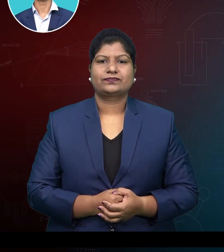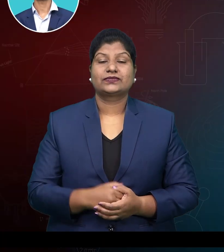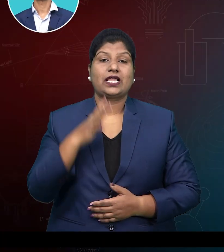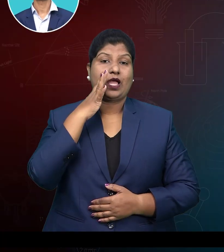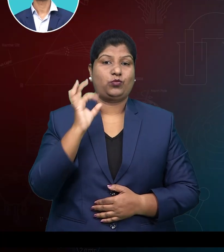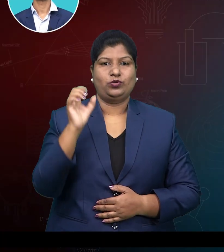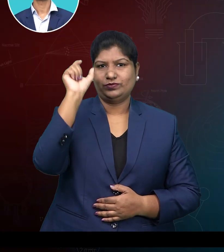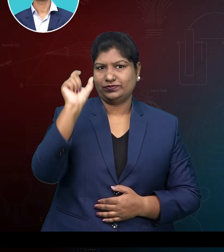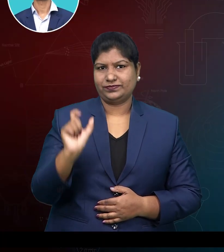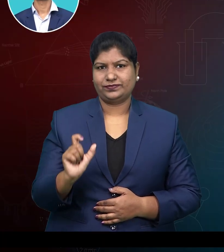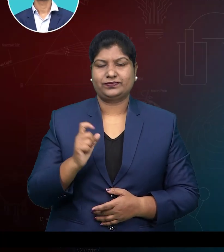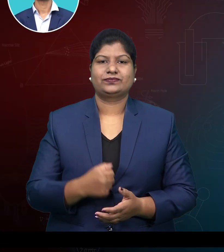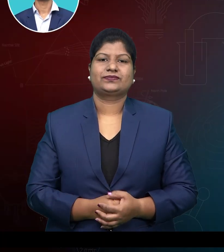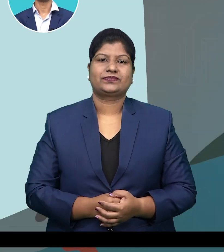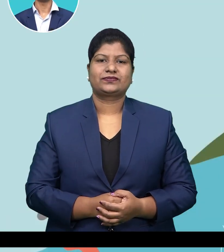Keywords: